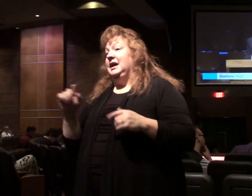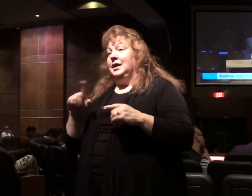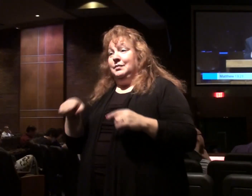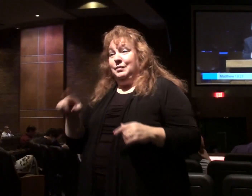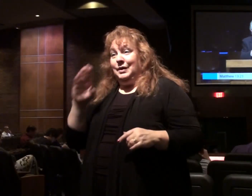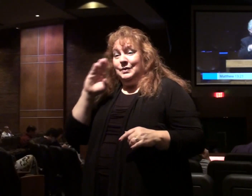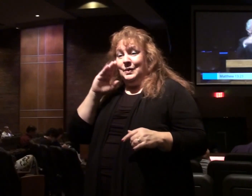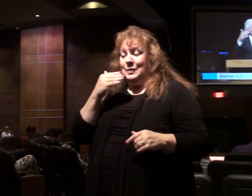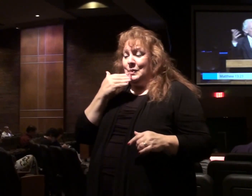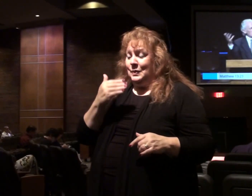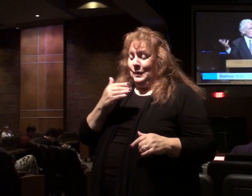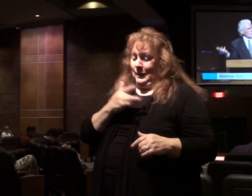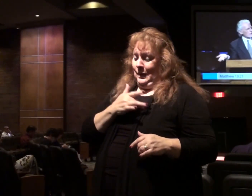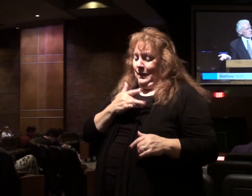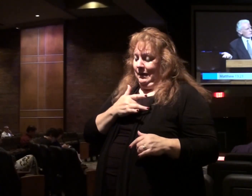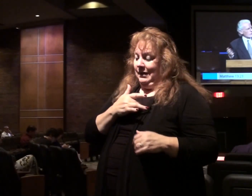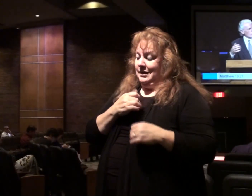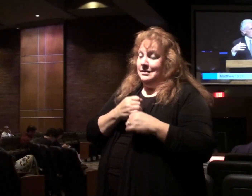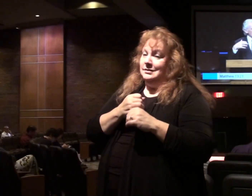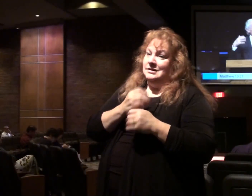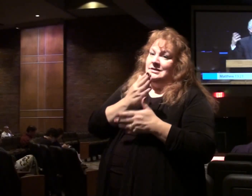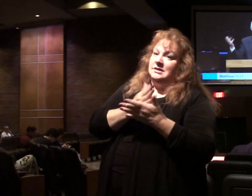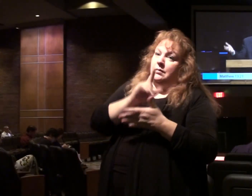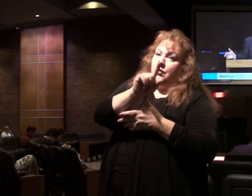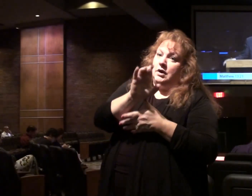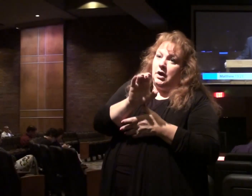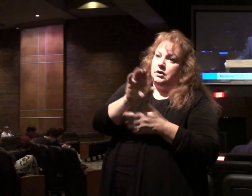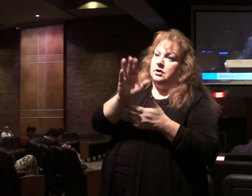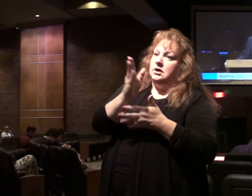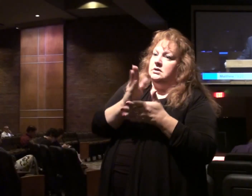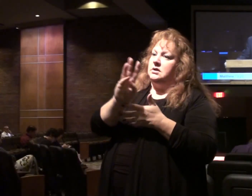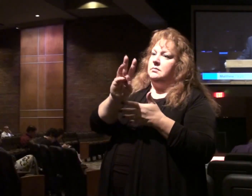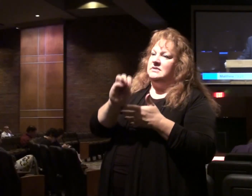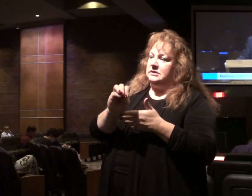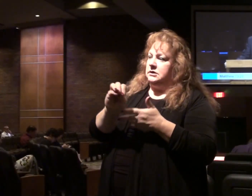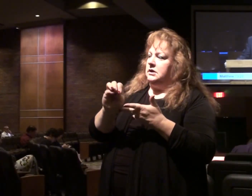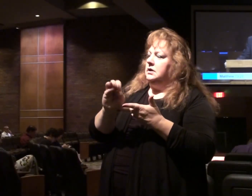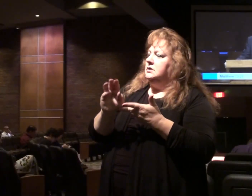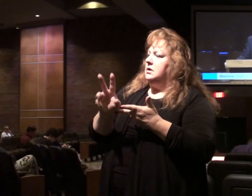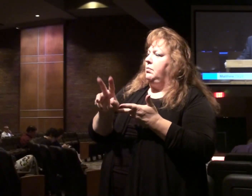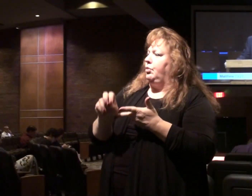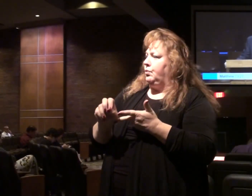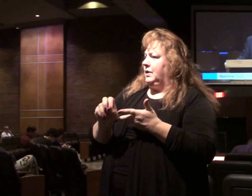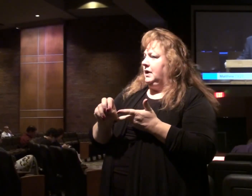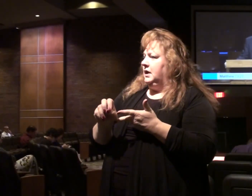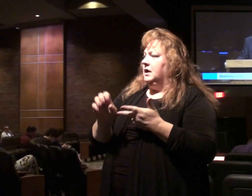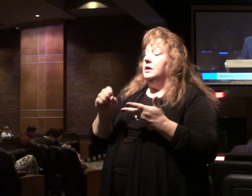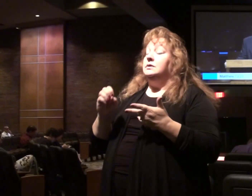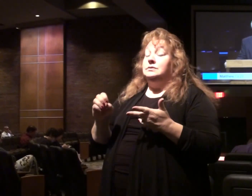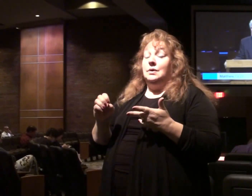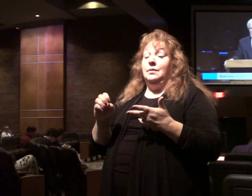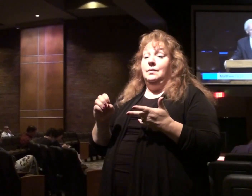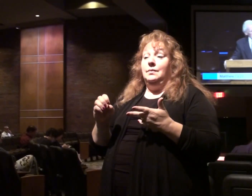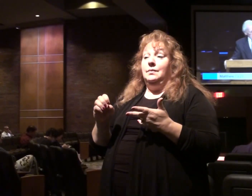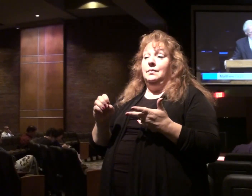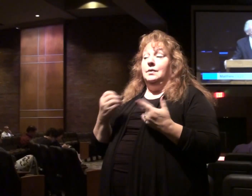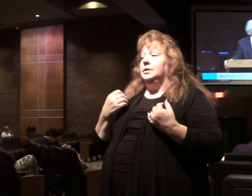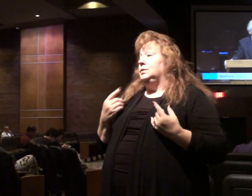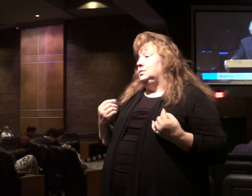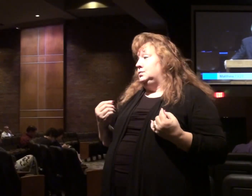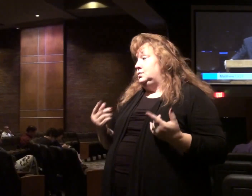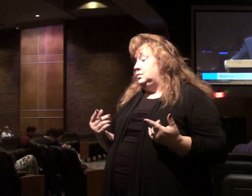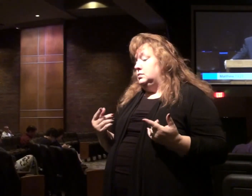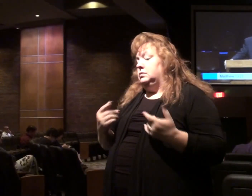know, even good ground produces some 100-fold, some 60, some 30. So what I have to do